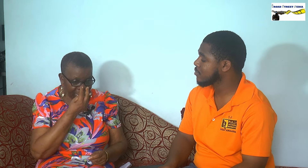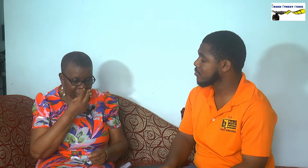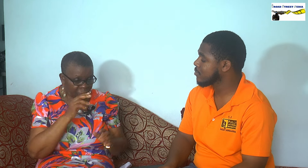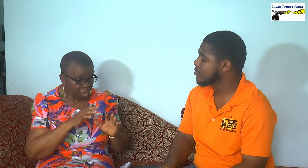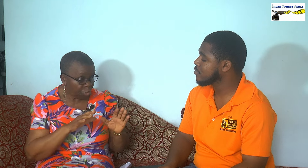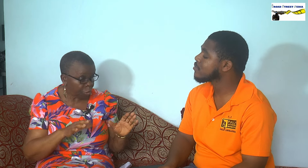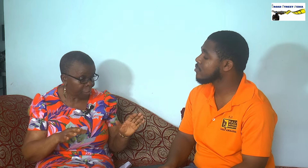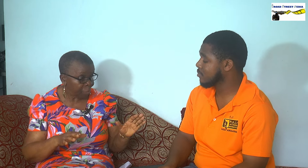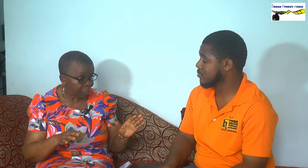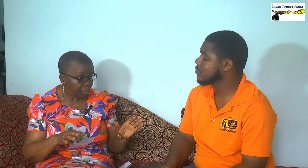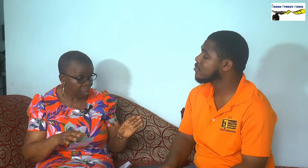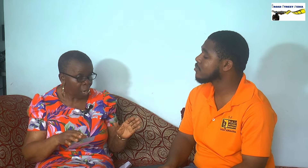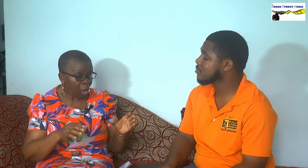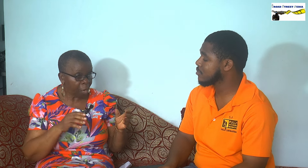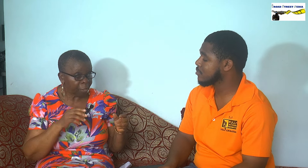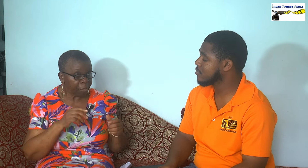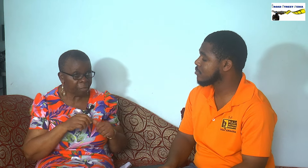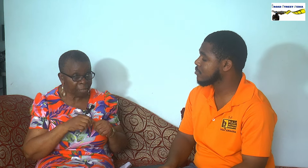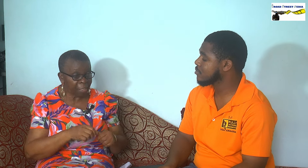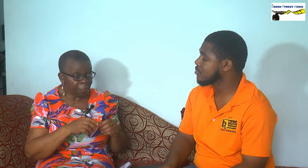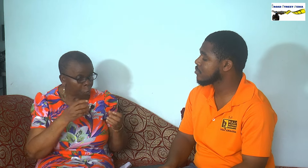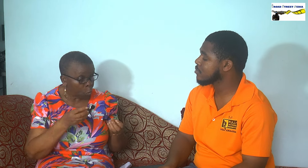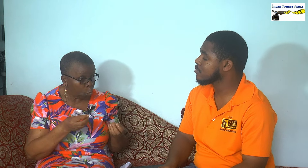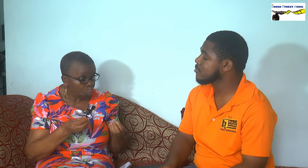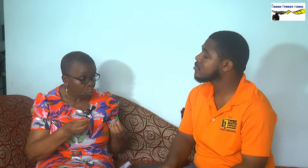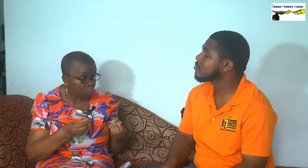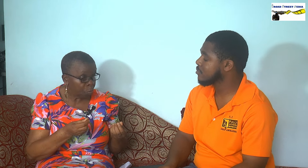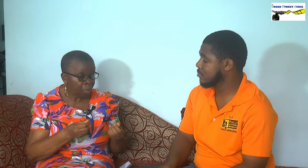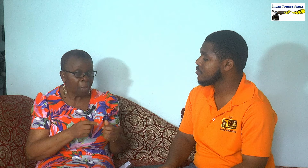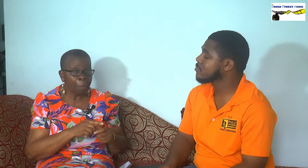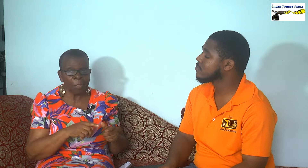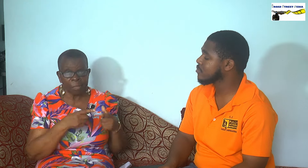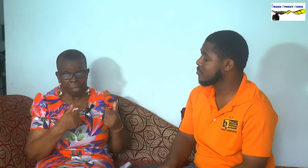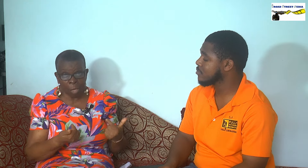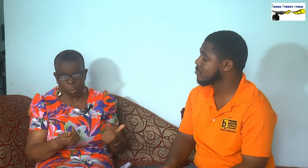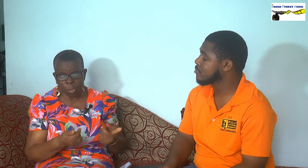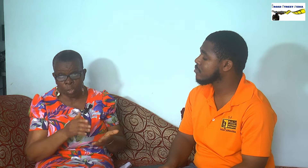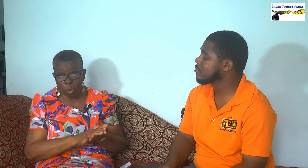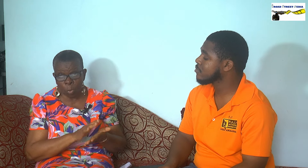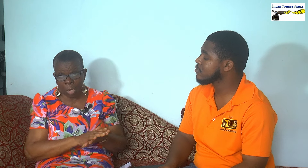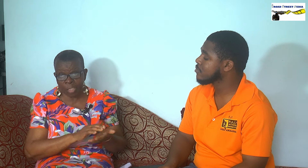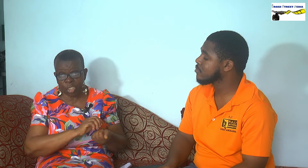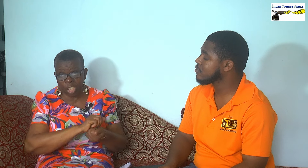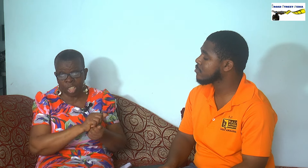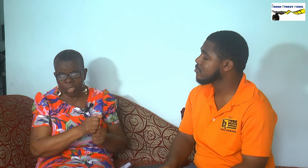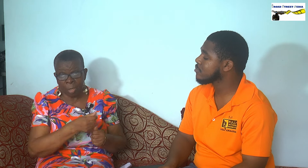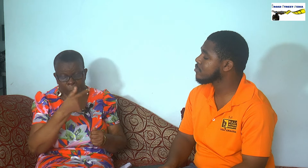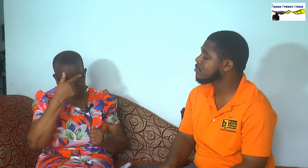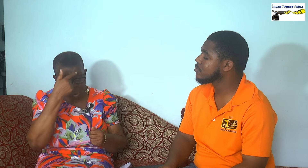blind children are still few, but now the school has changed